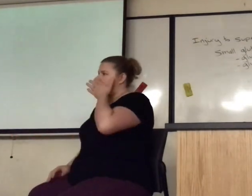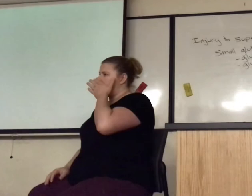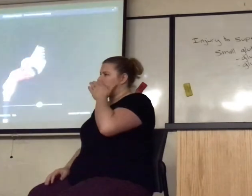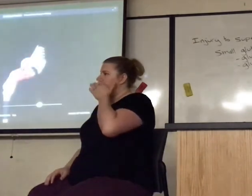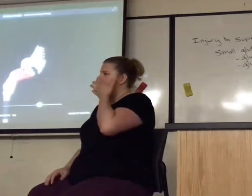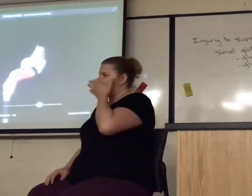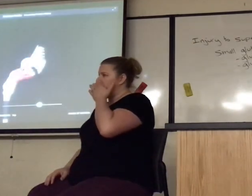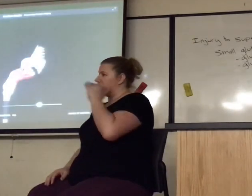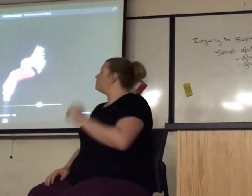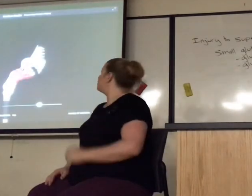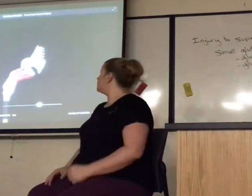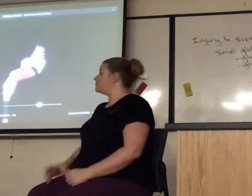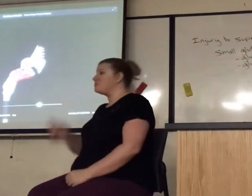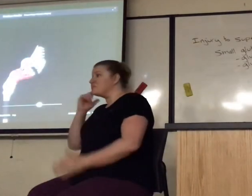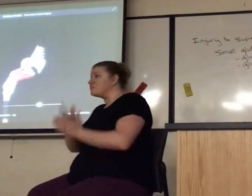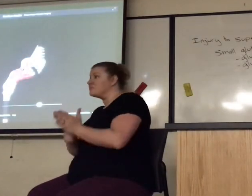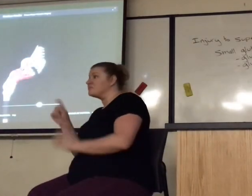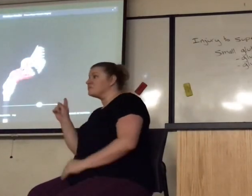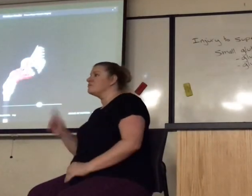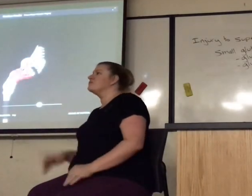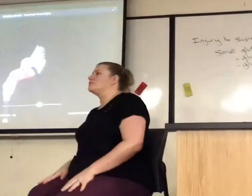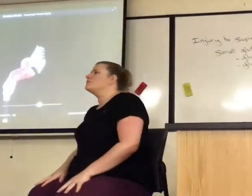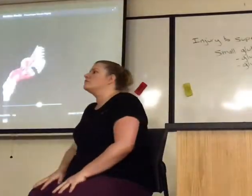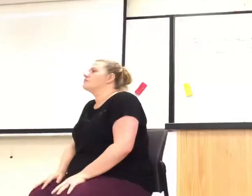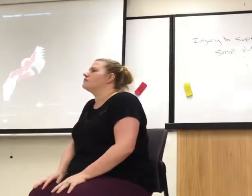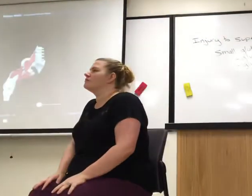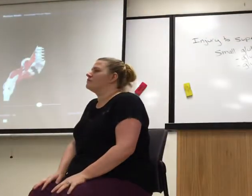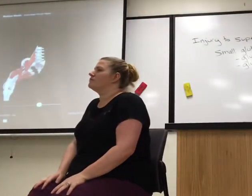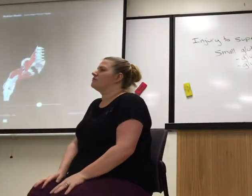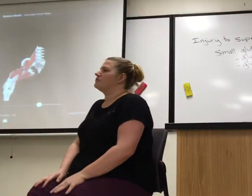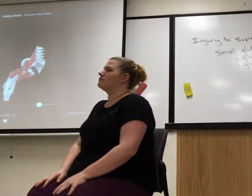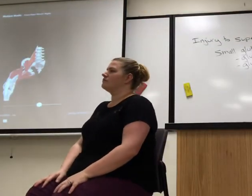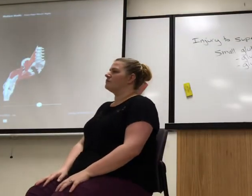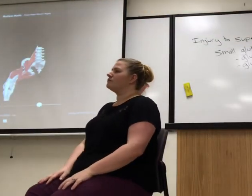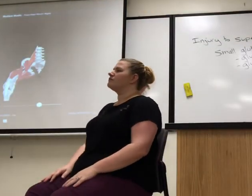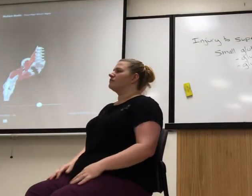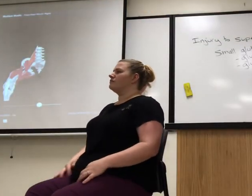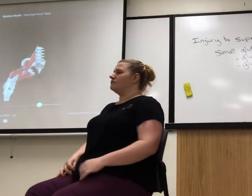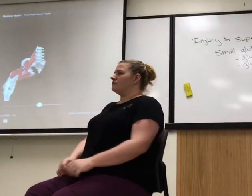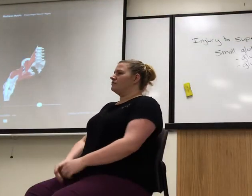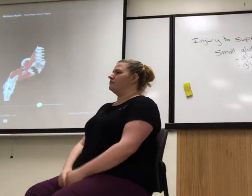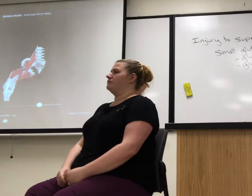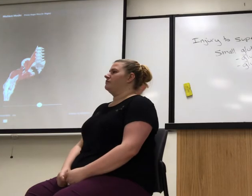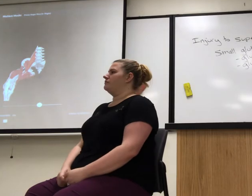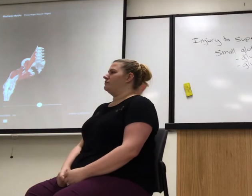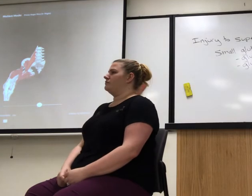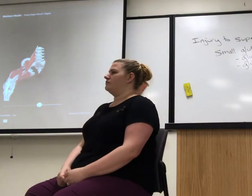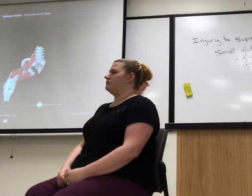Did you see it? Yeah. Okay, if you're used to being new to look for it, it's not hard to spot.